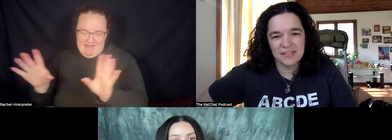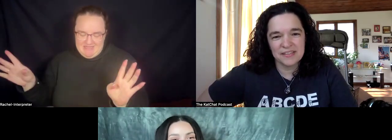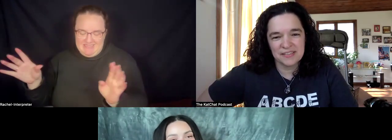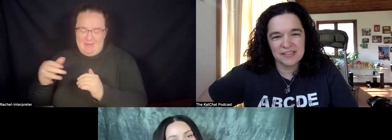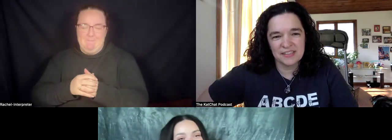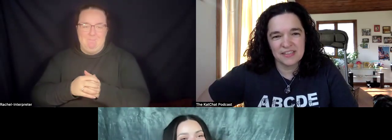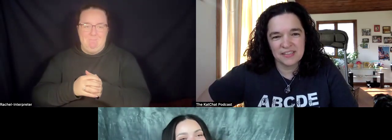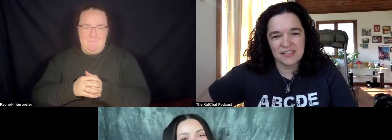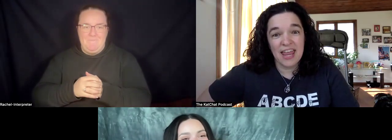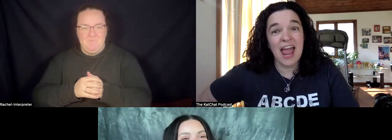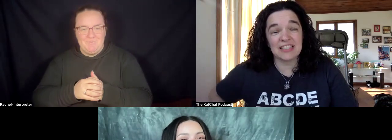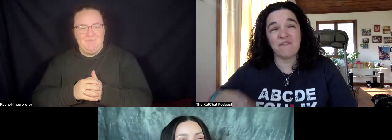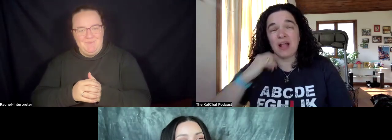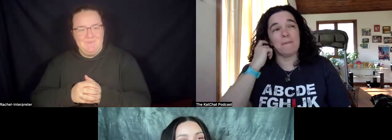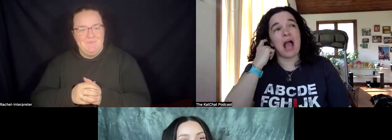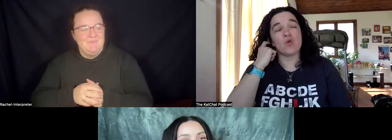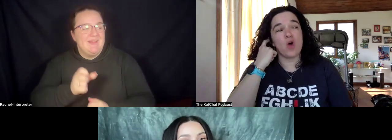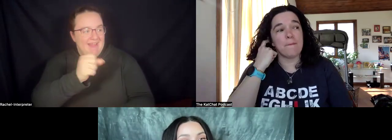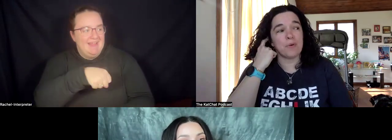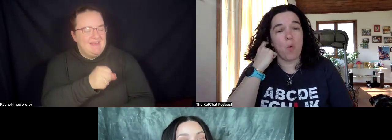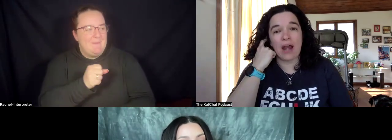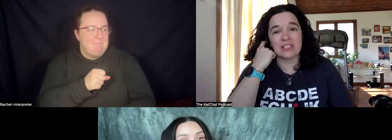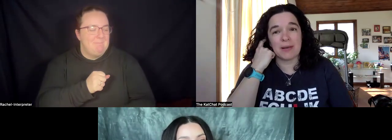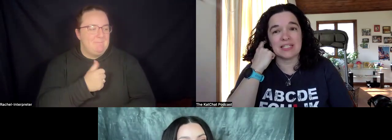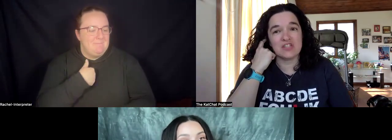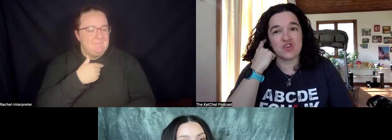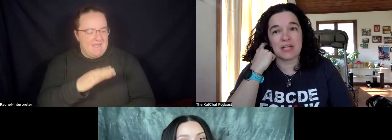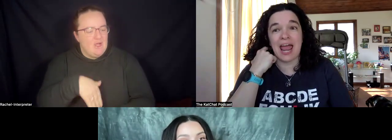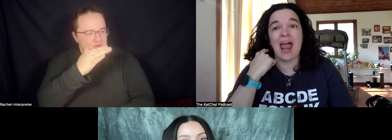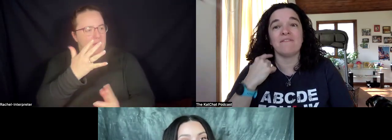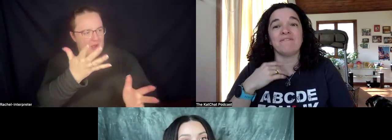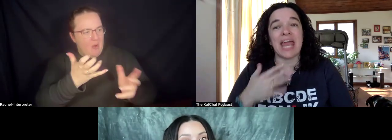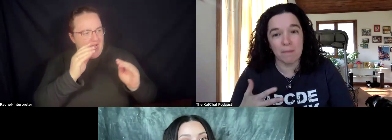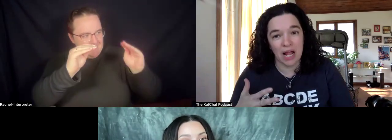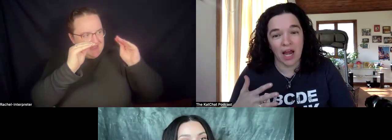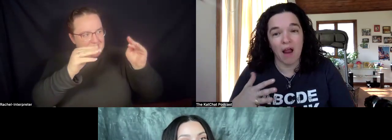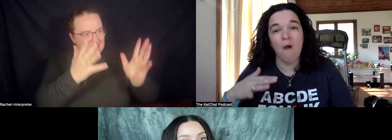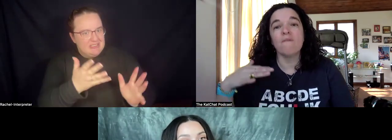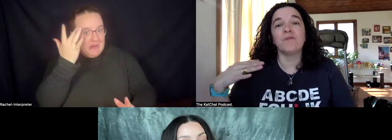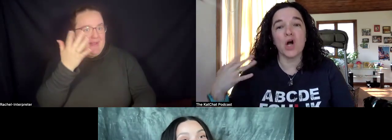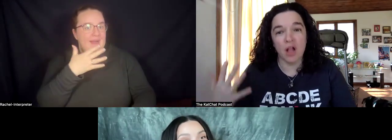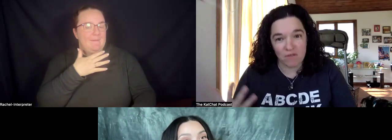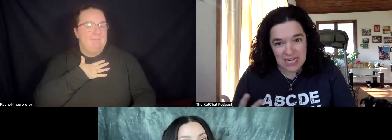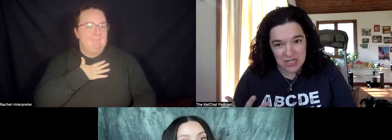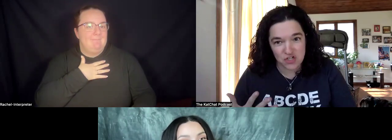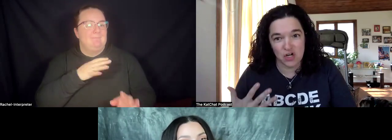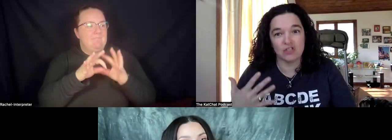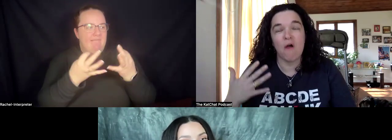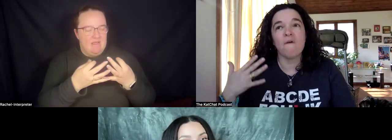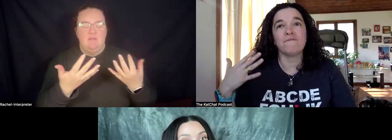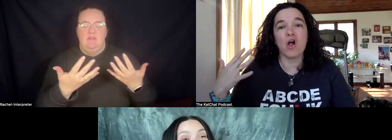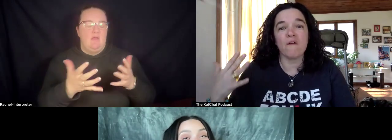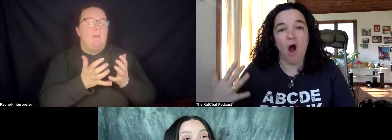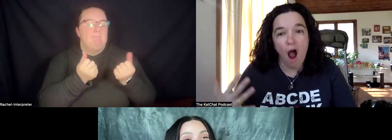of career. yeah, definitely. I mean, I grew up wanting to be a teacher because I have a family full of